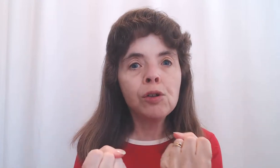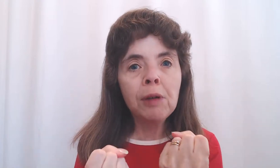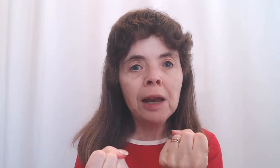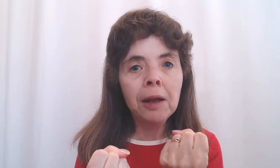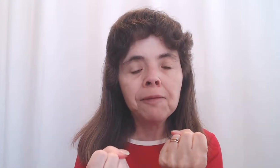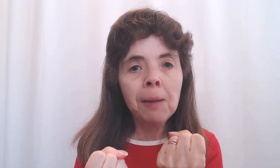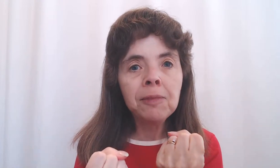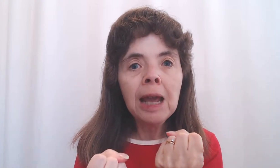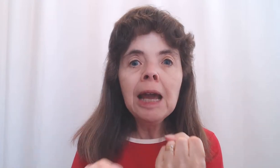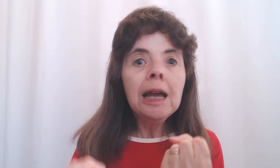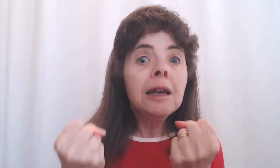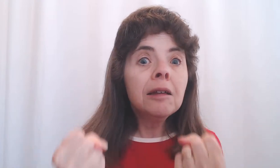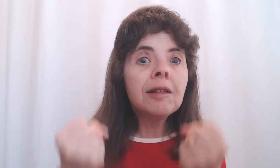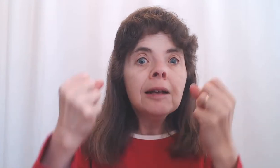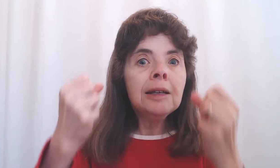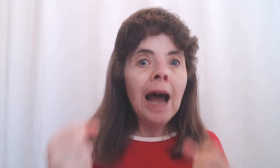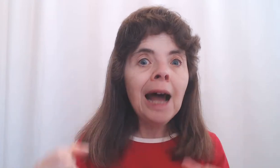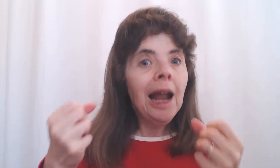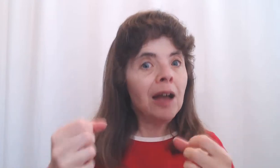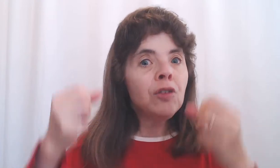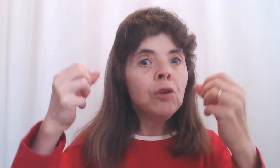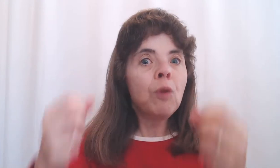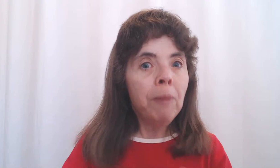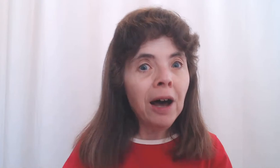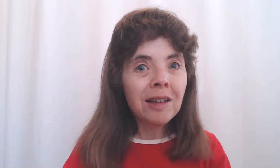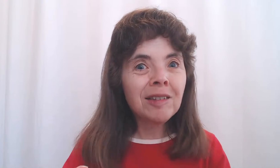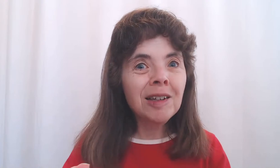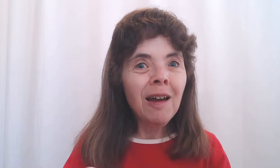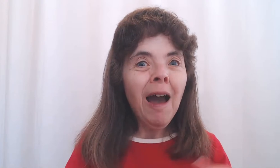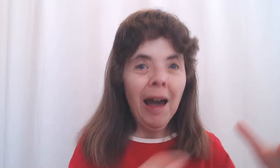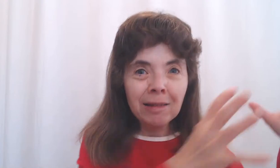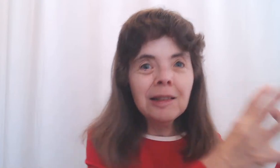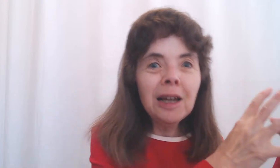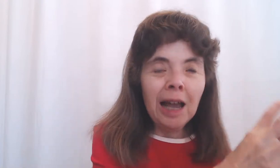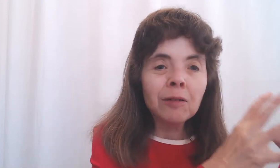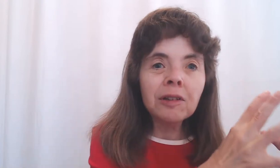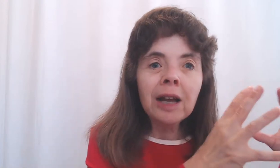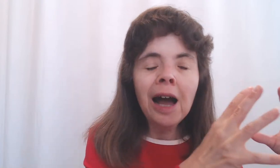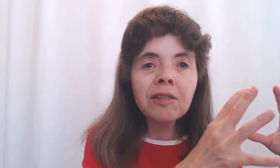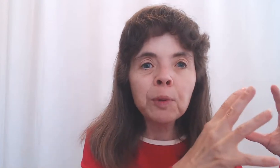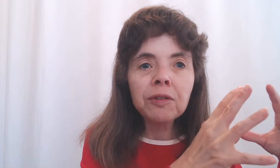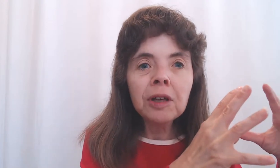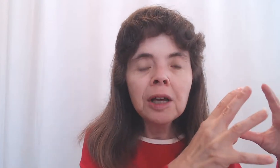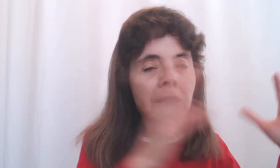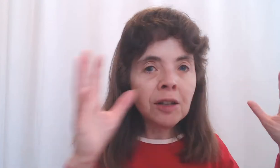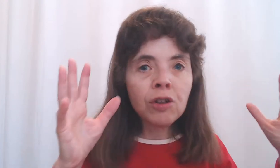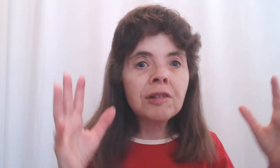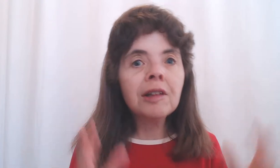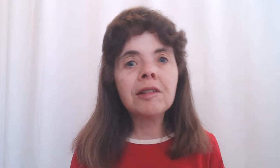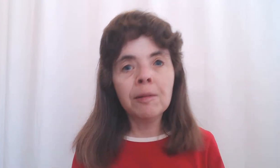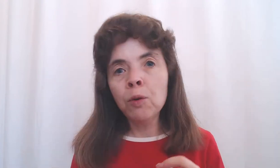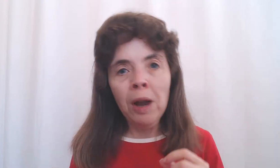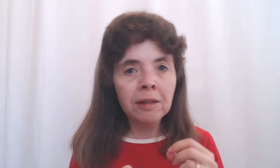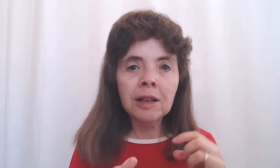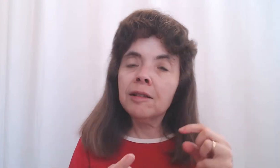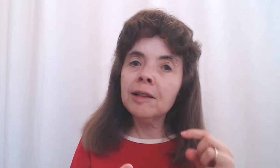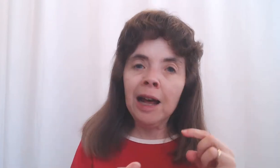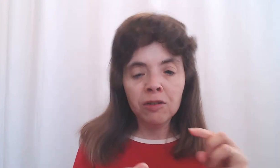as you can out of them, is not as robust as the accounts in the Gospels. And let's just list some of the ways it's not as